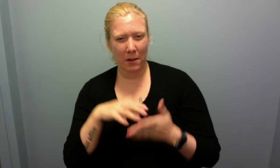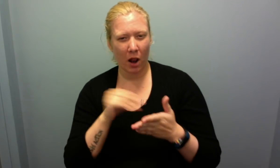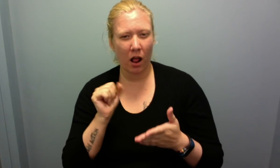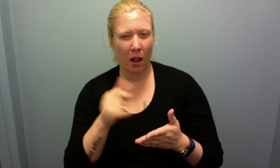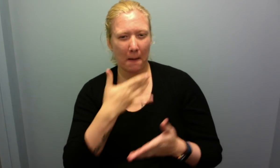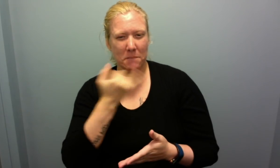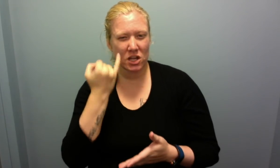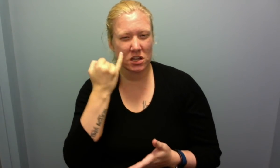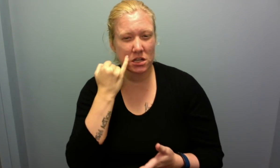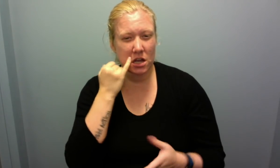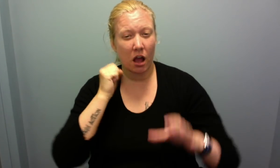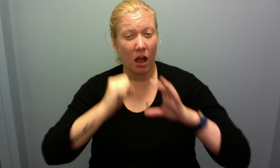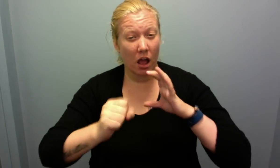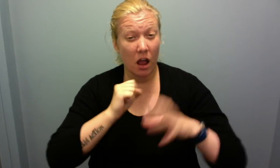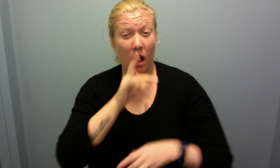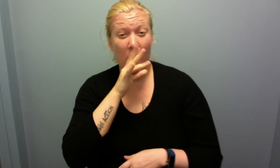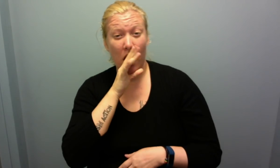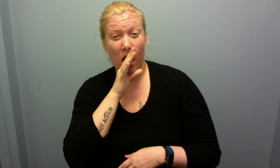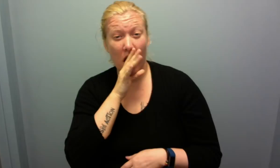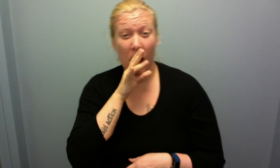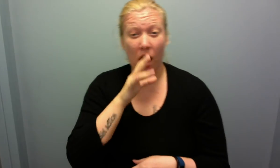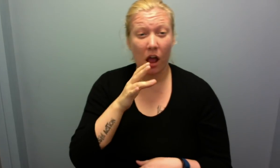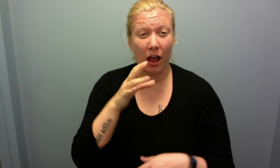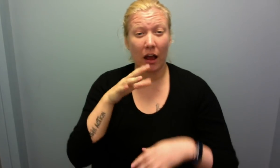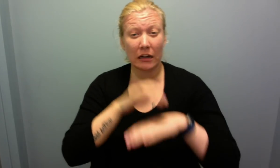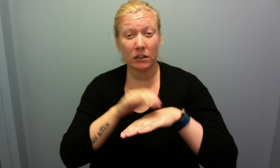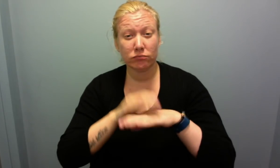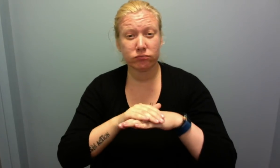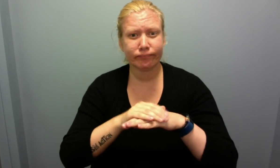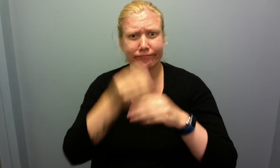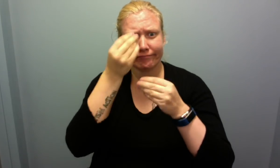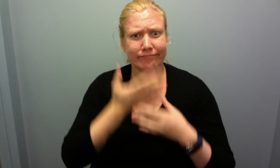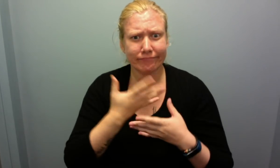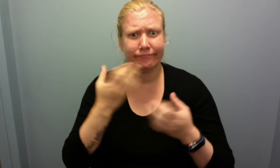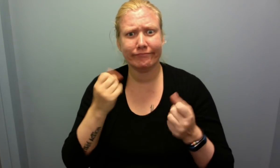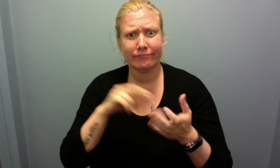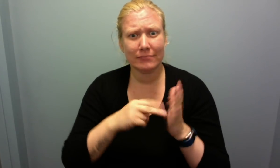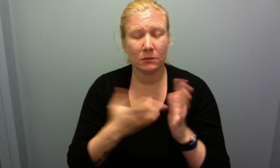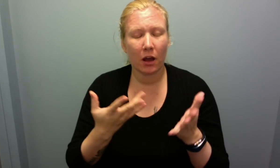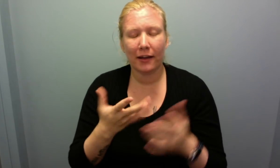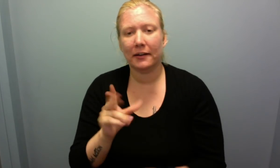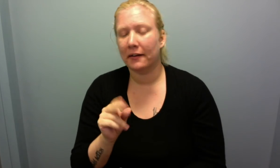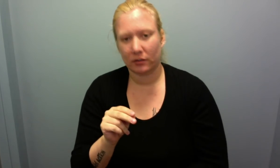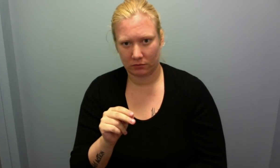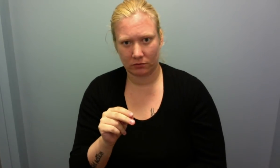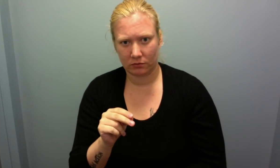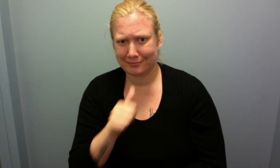There was a comment about how sometimes it's easier to learn ASL if you have someone